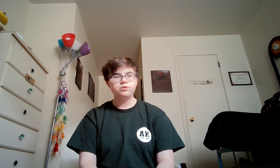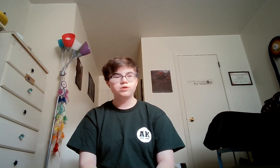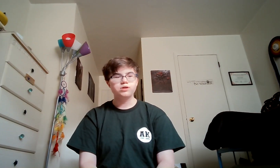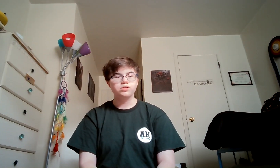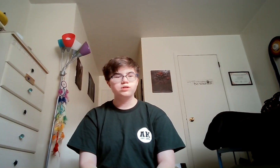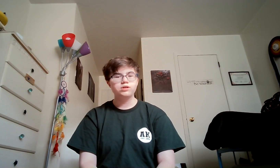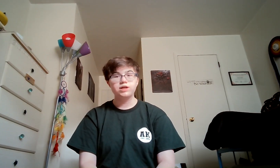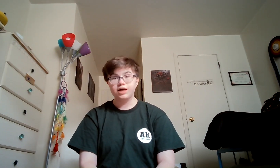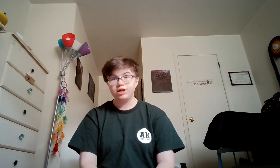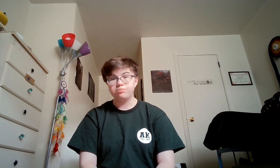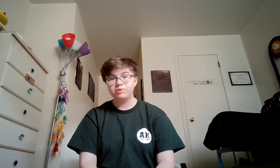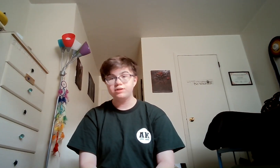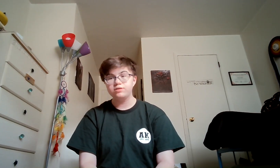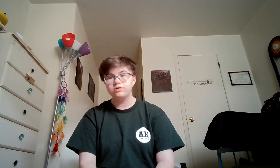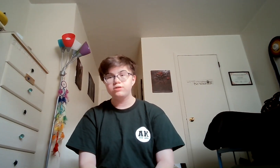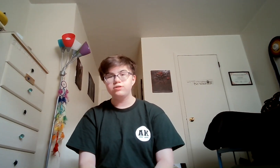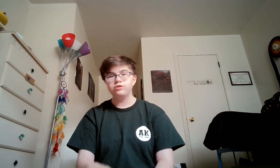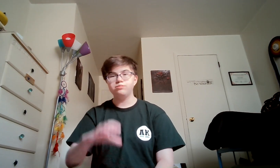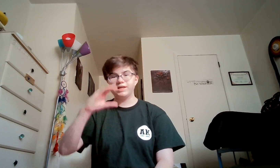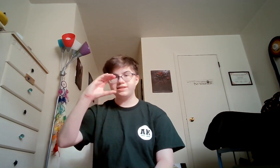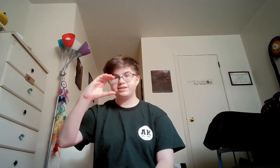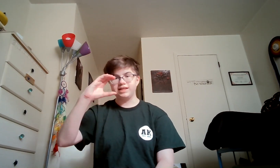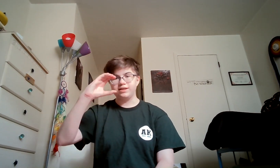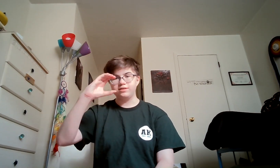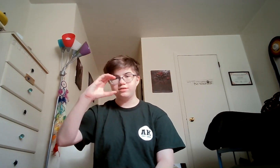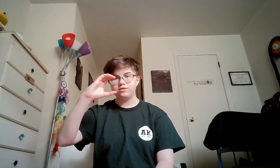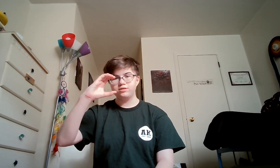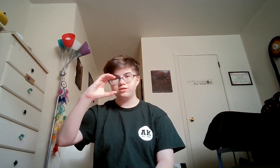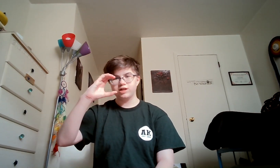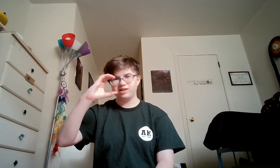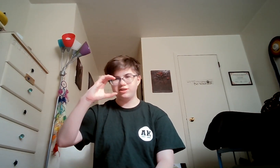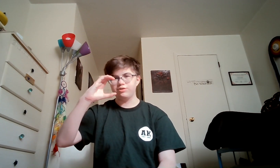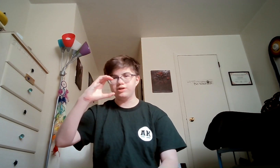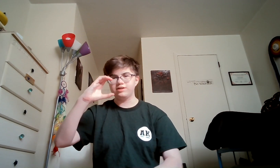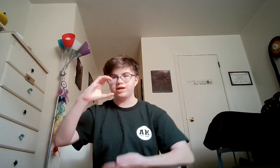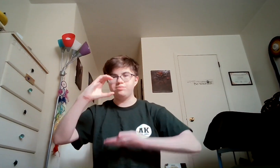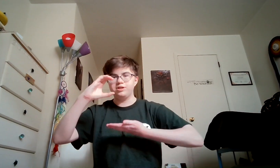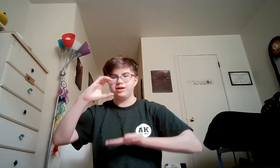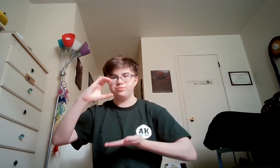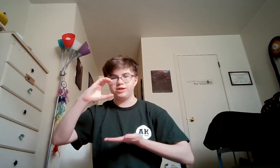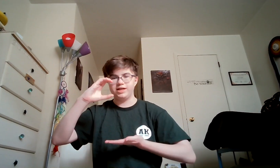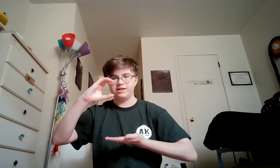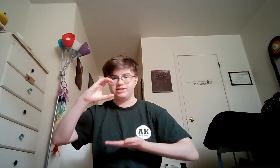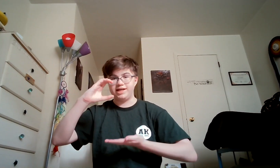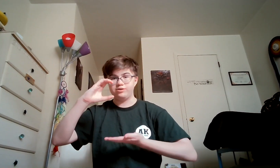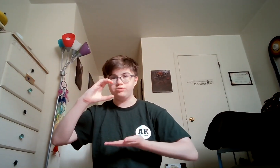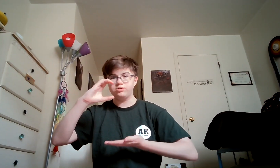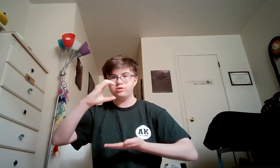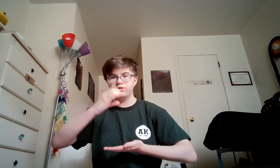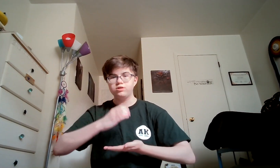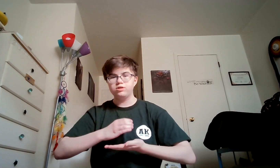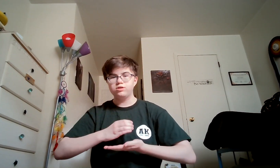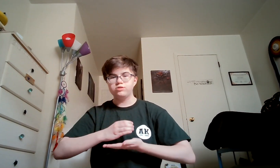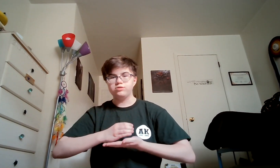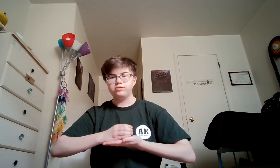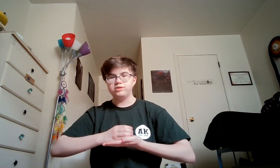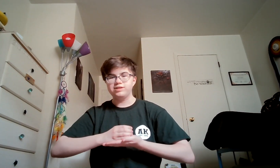For cup, you make a C. Kind of like you're holding a cup and you have one hand down. So it's like